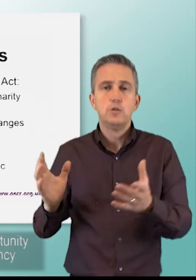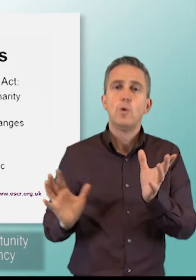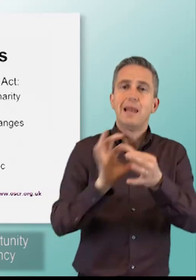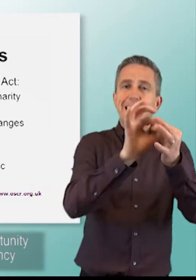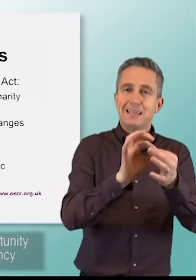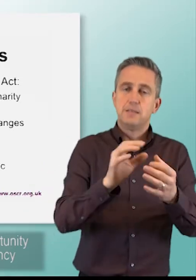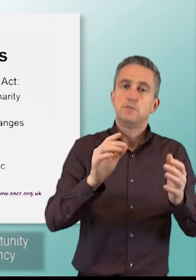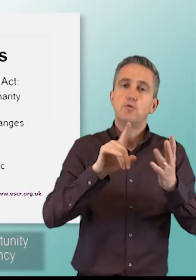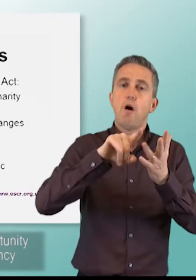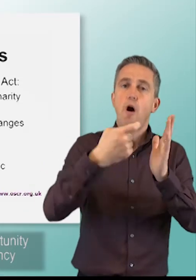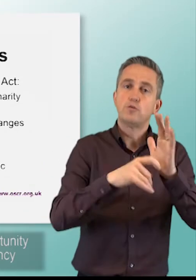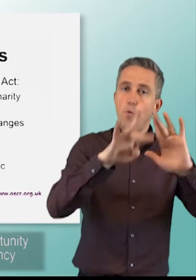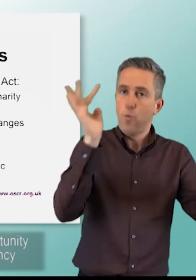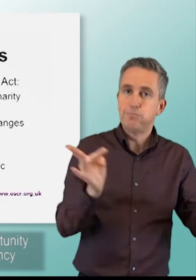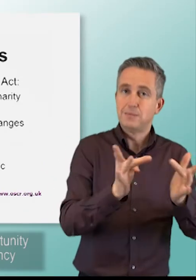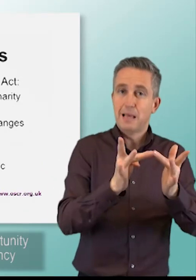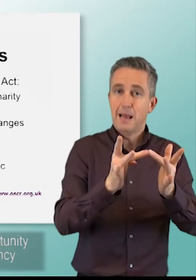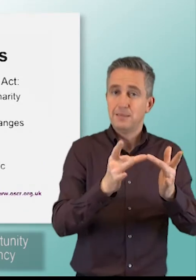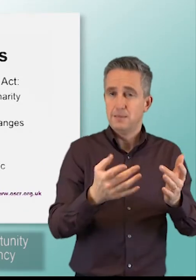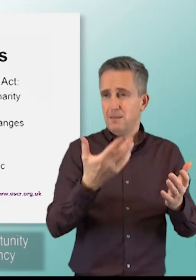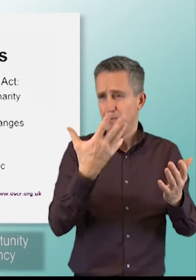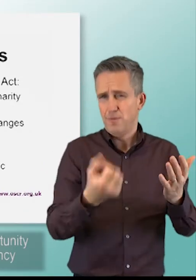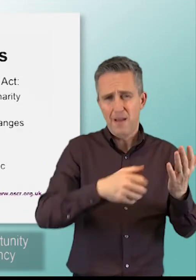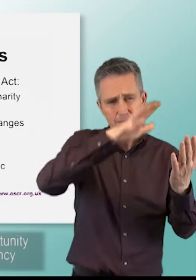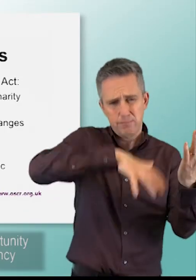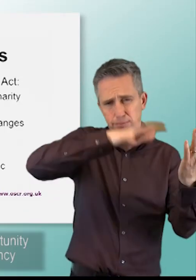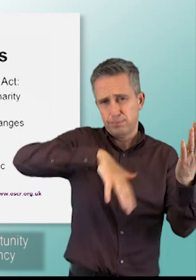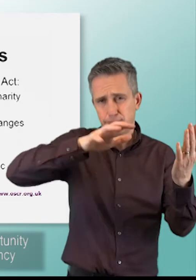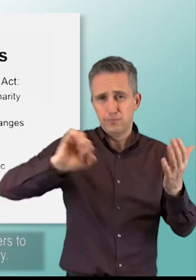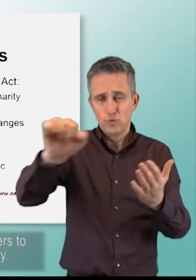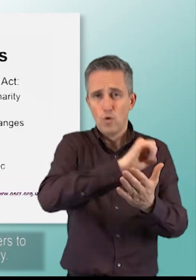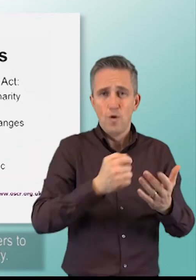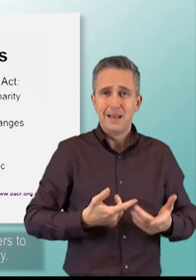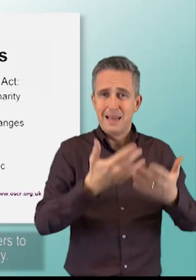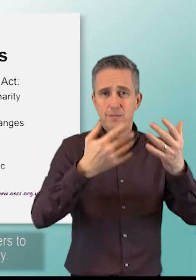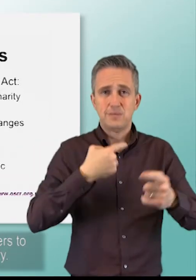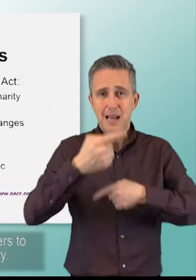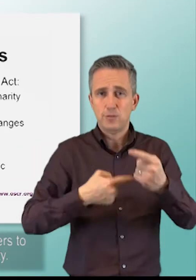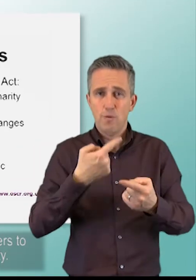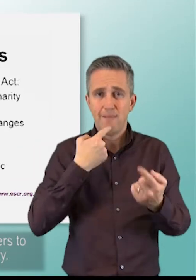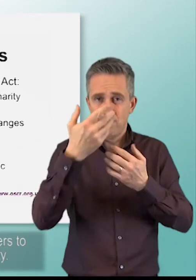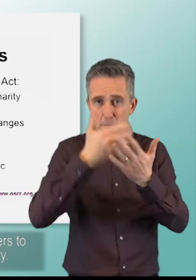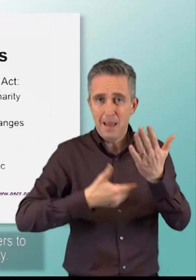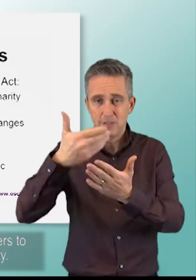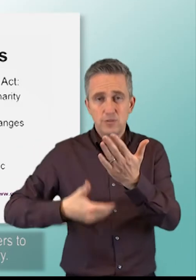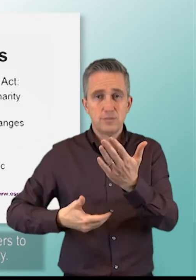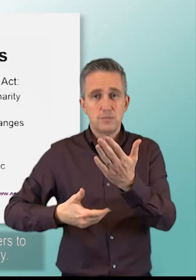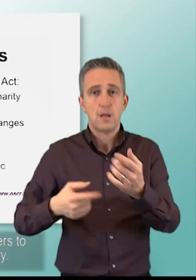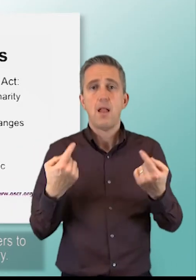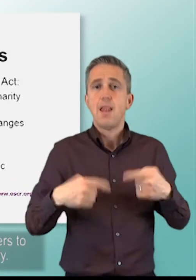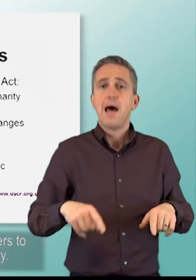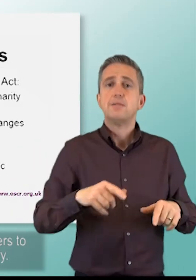take advantage of that opportunity, because it contributes to much greater transparency within the sector. It also allows